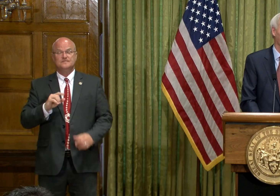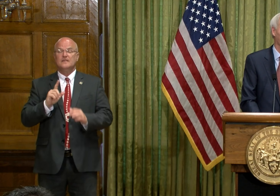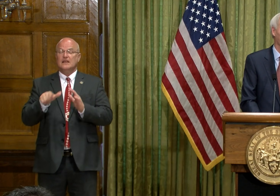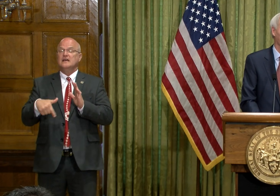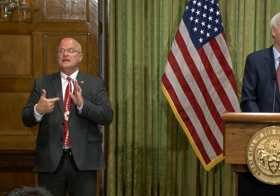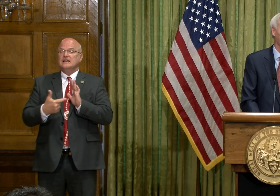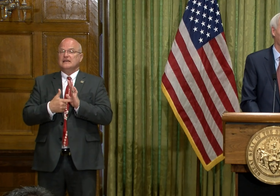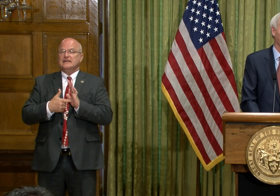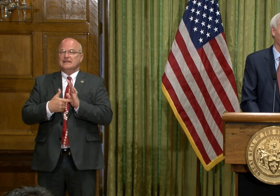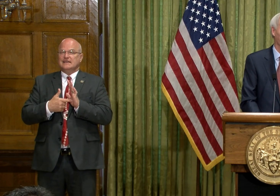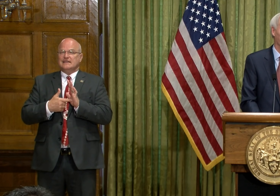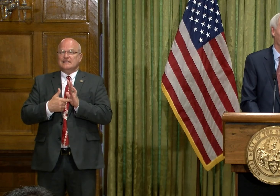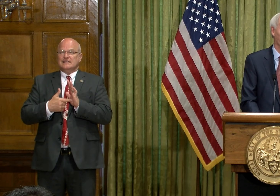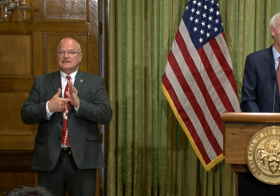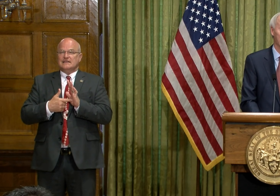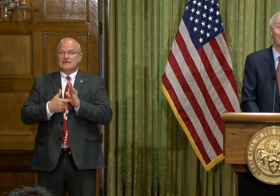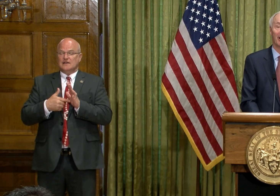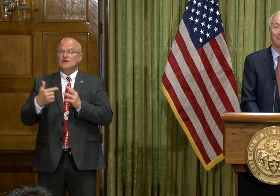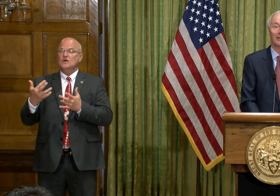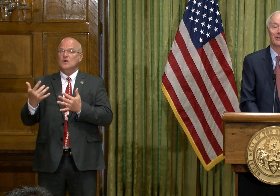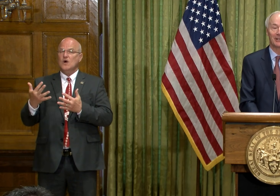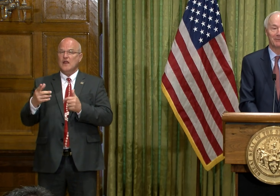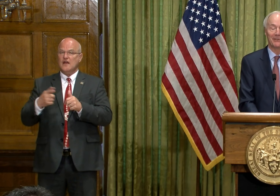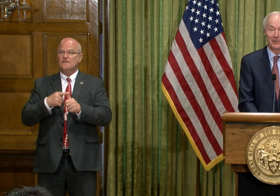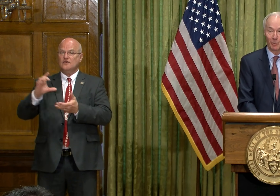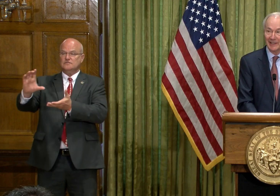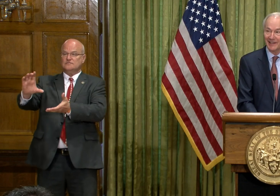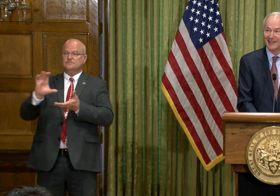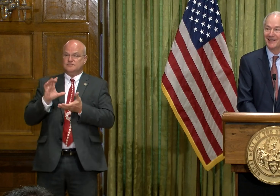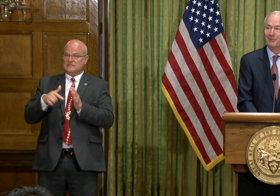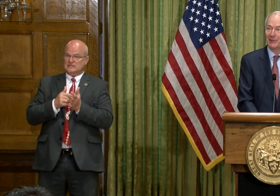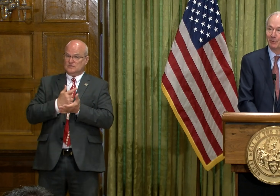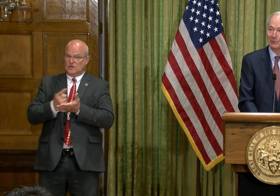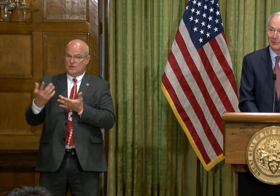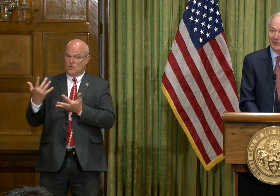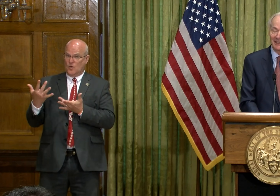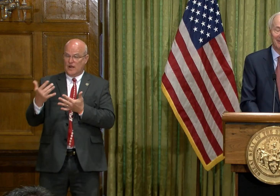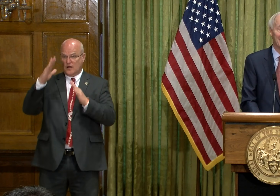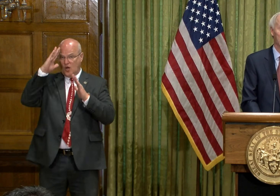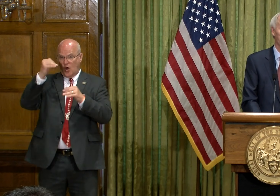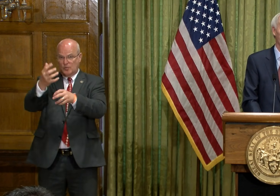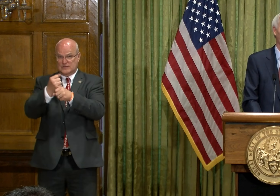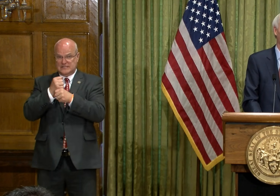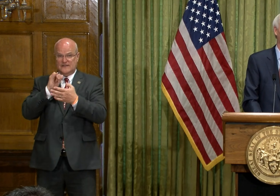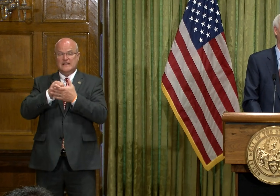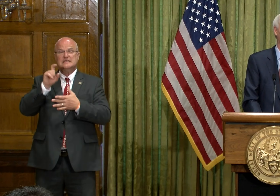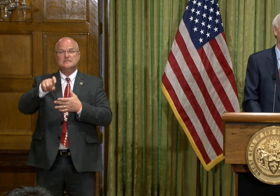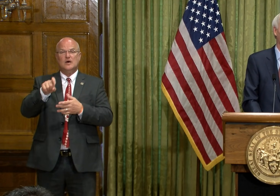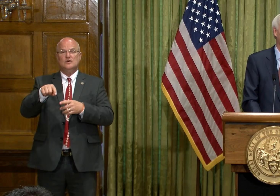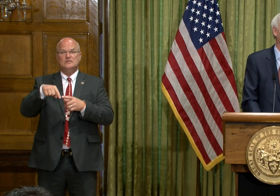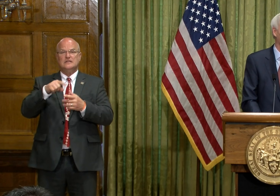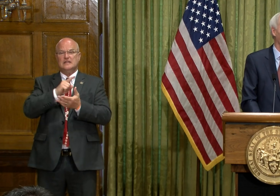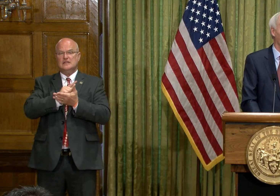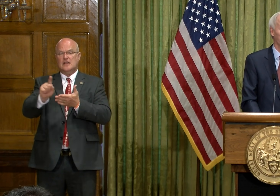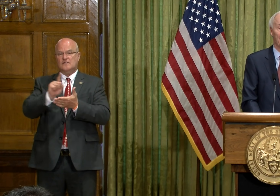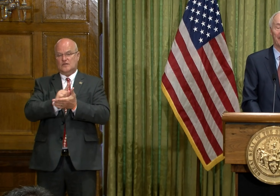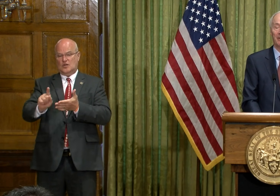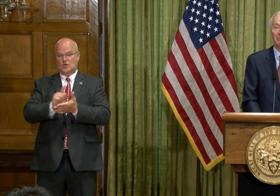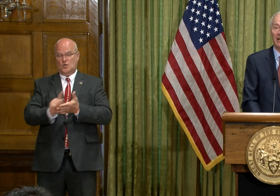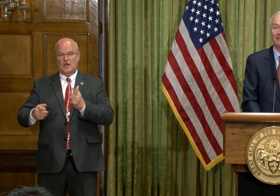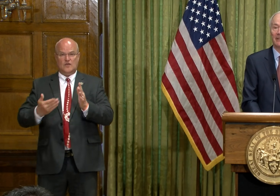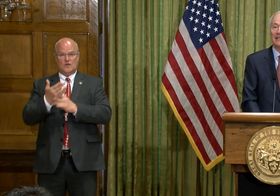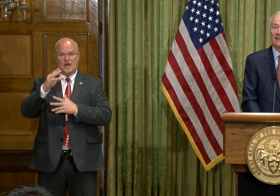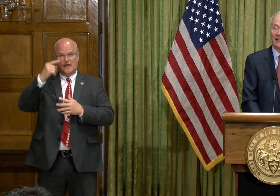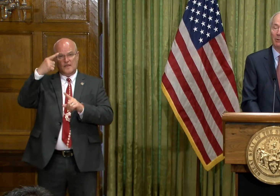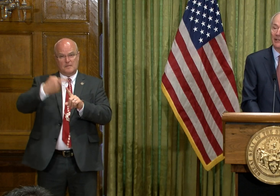is, we're waiting for our first shipment this week. We hope to receive that, and it's supposed to come every week